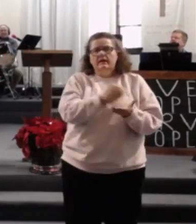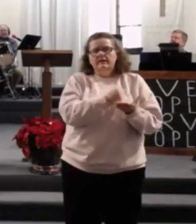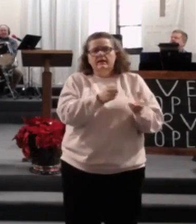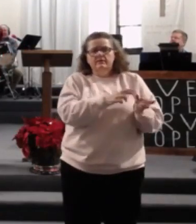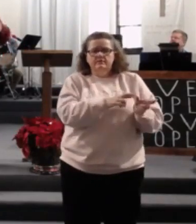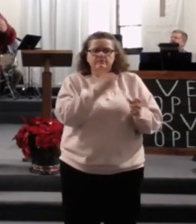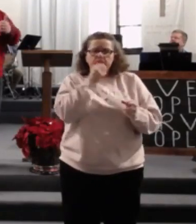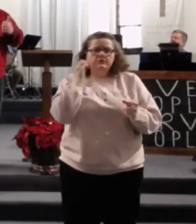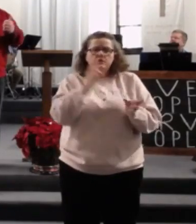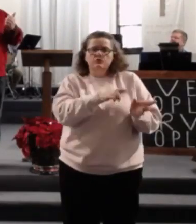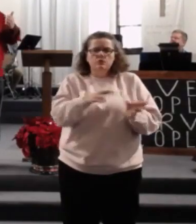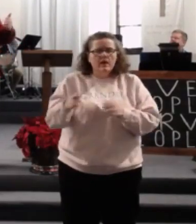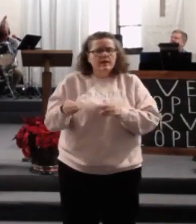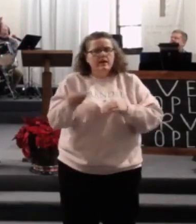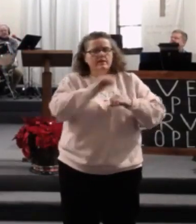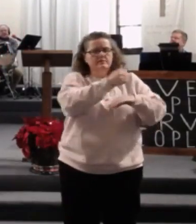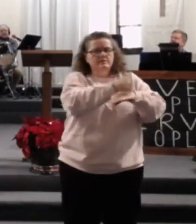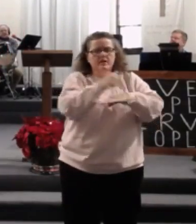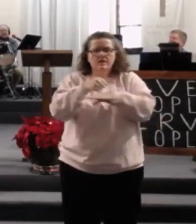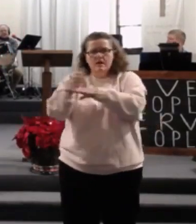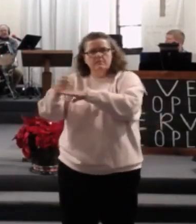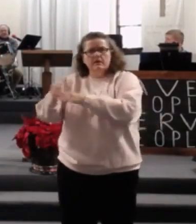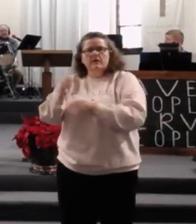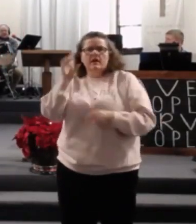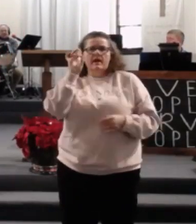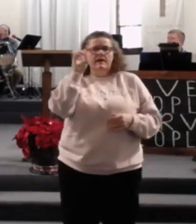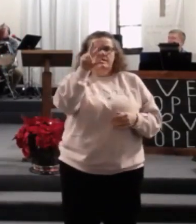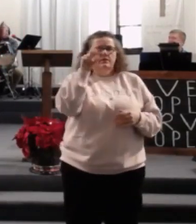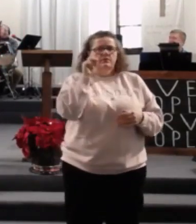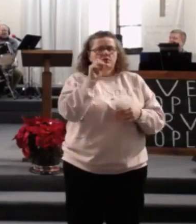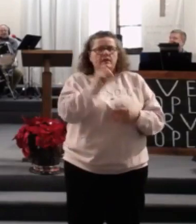set up, 8:30, right?